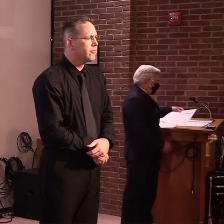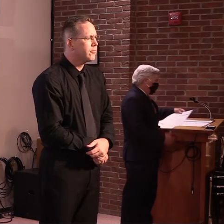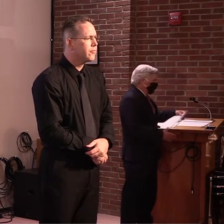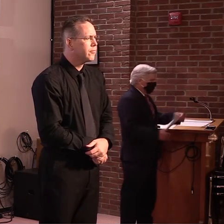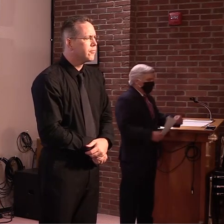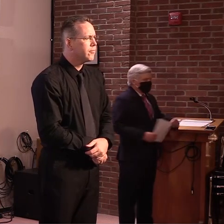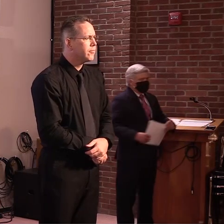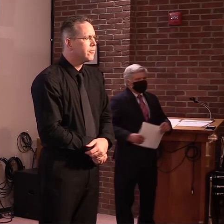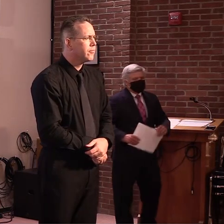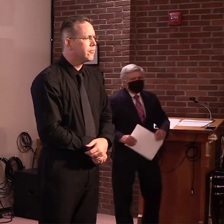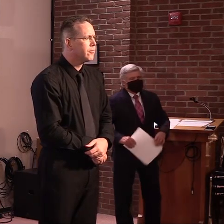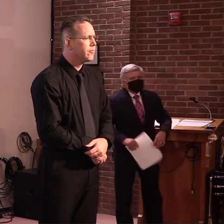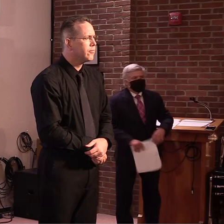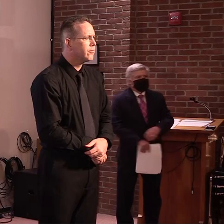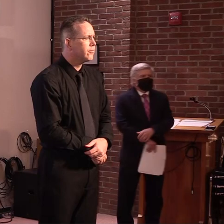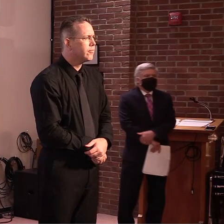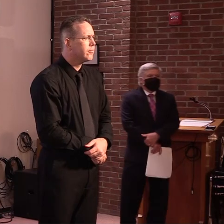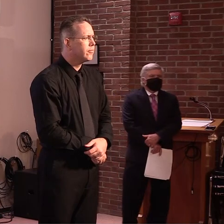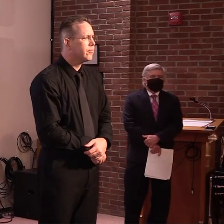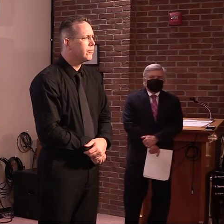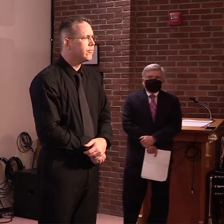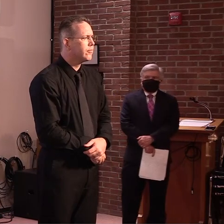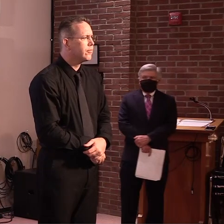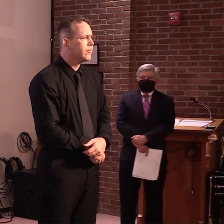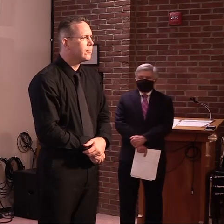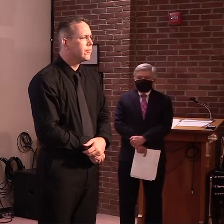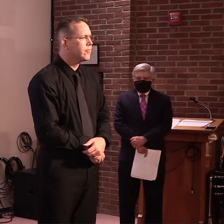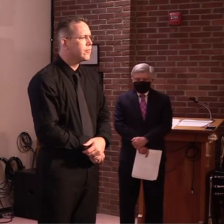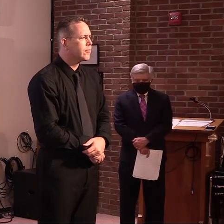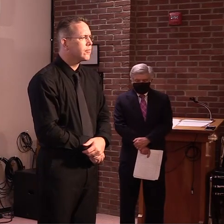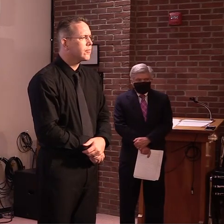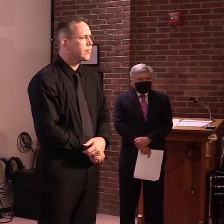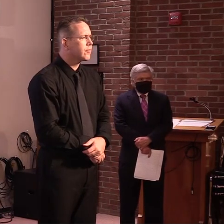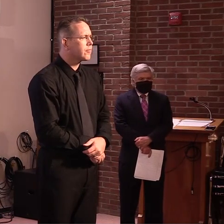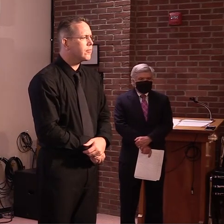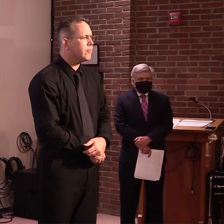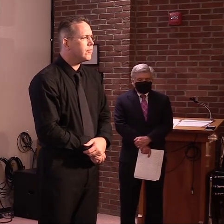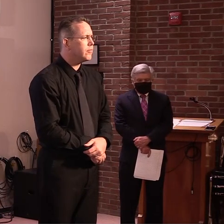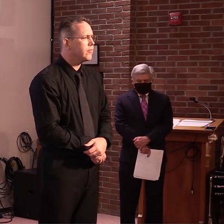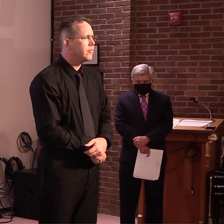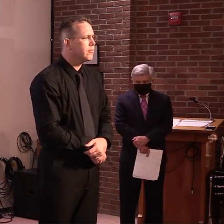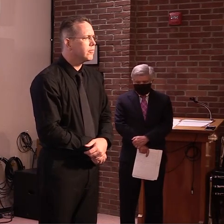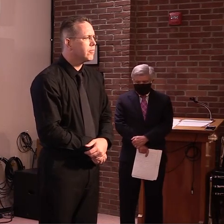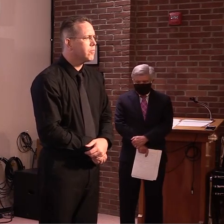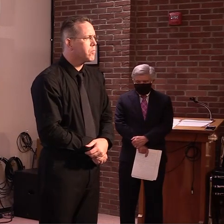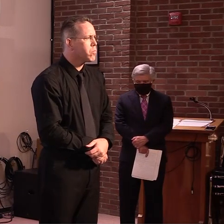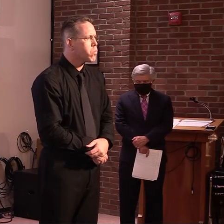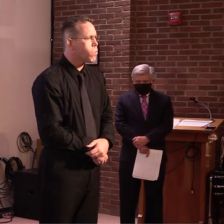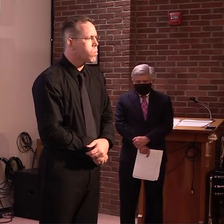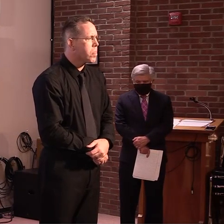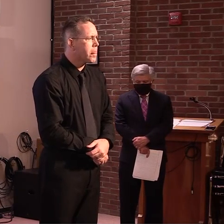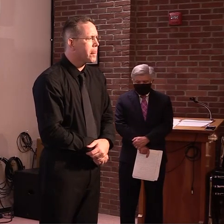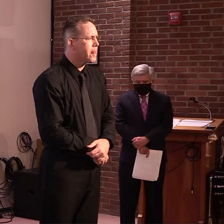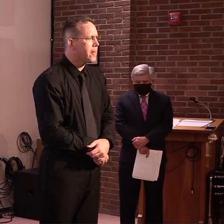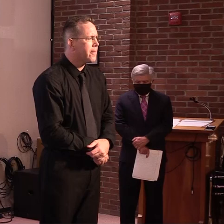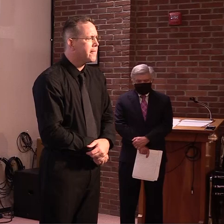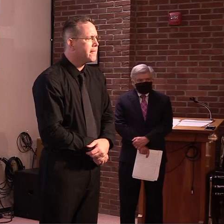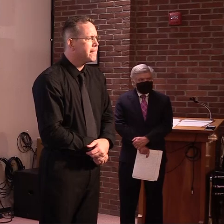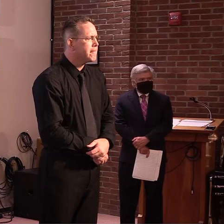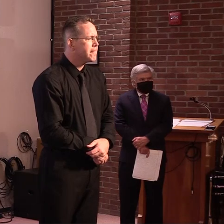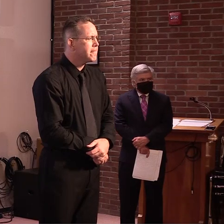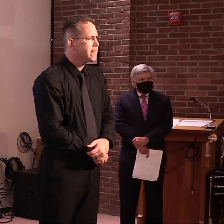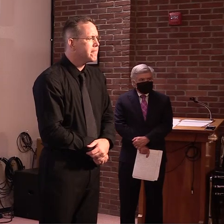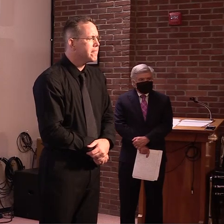So, of course, we were in the middle, still are in the middle of switching to an all-payer model as opposed to fee-for-service. I'm just hoping